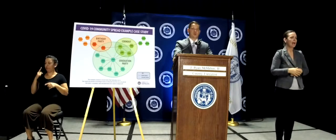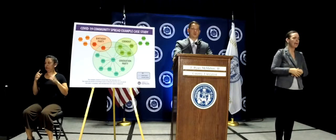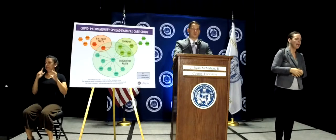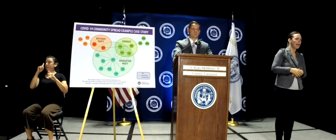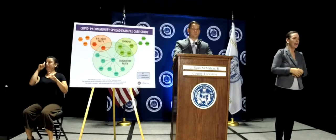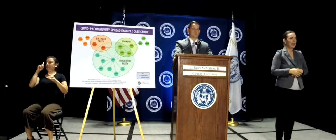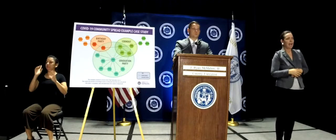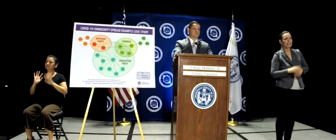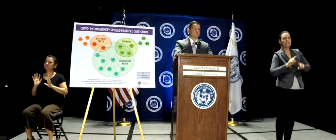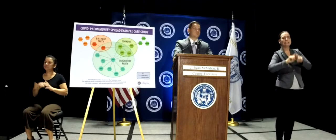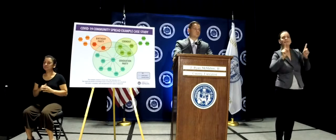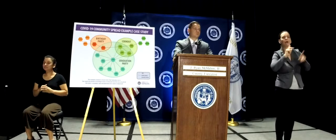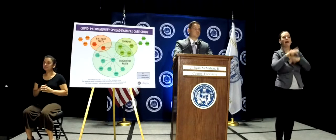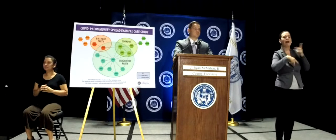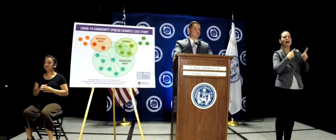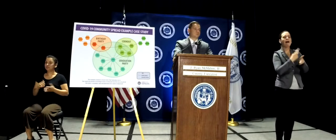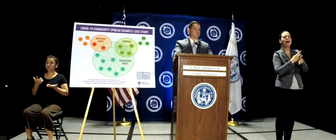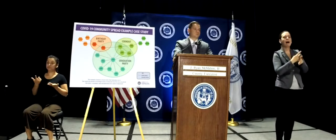more excuses.